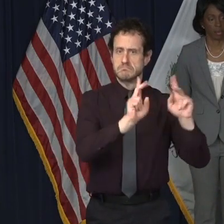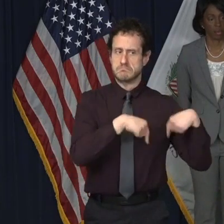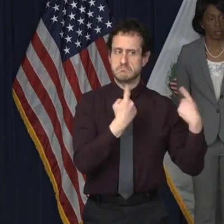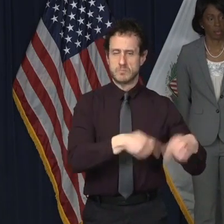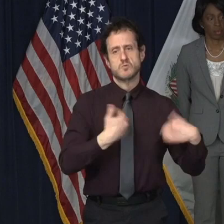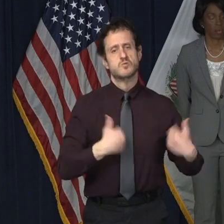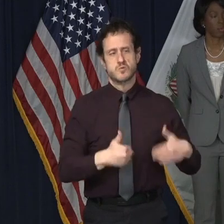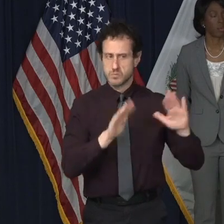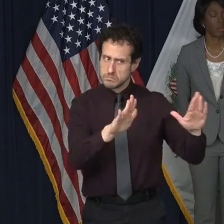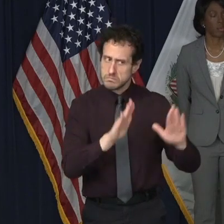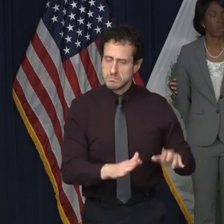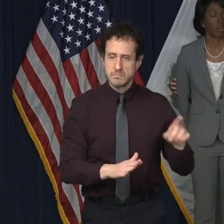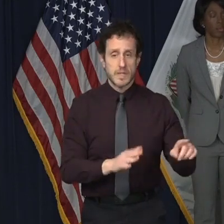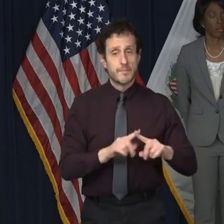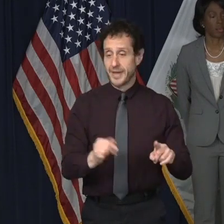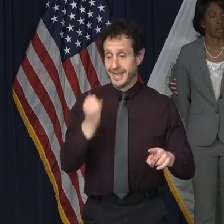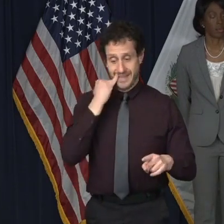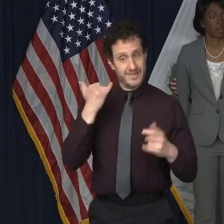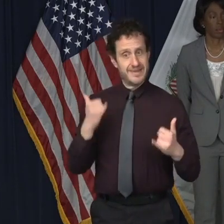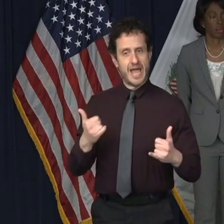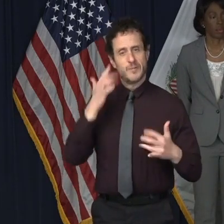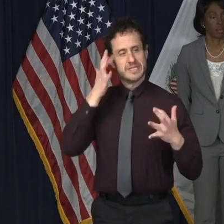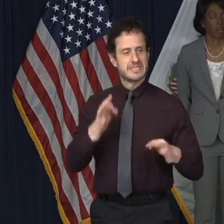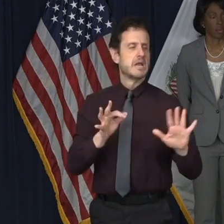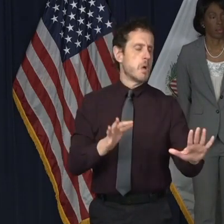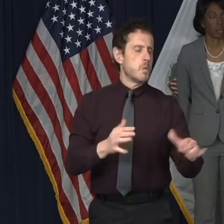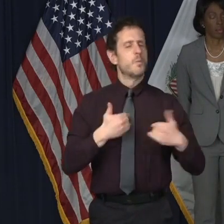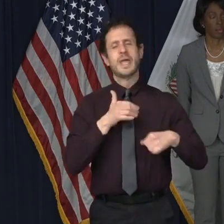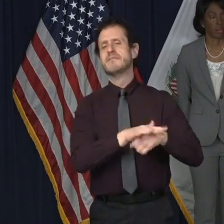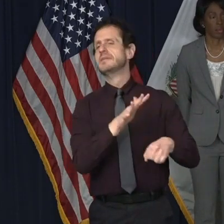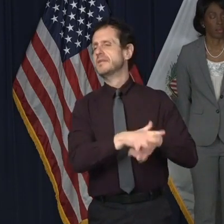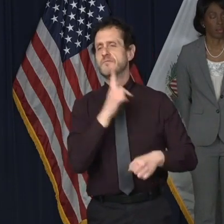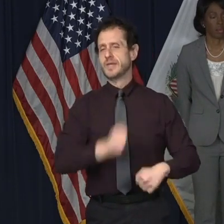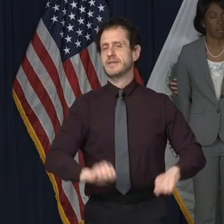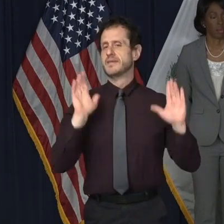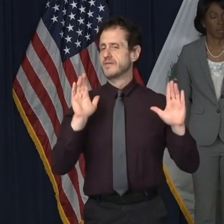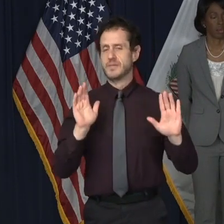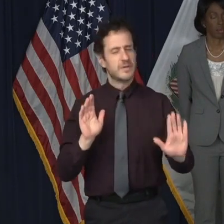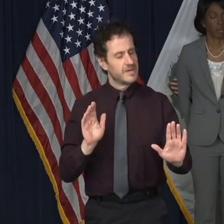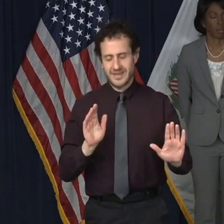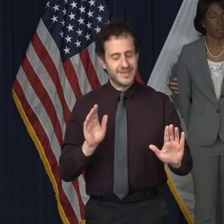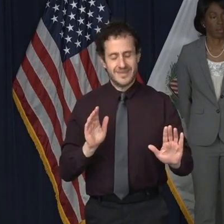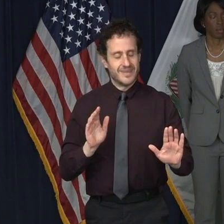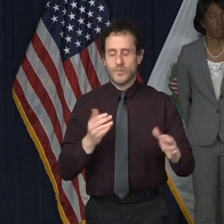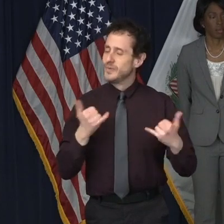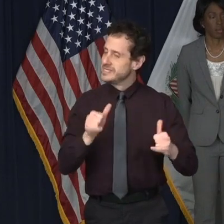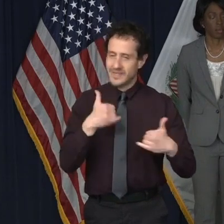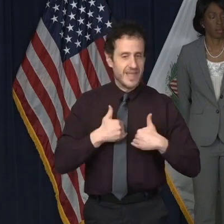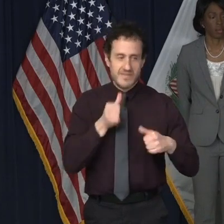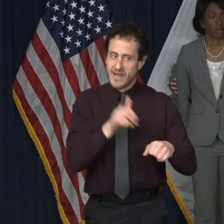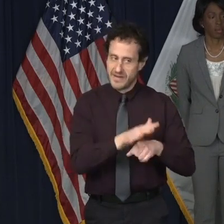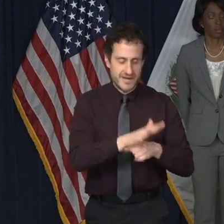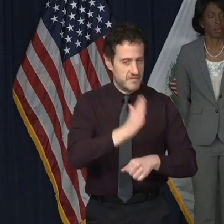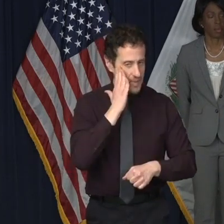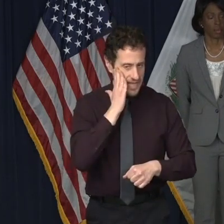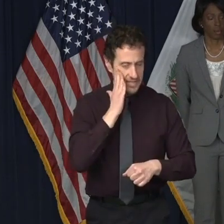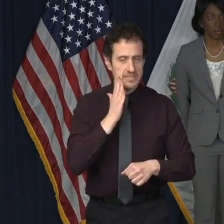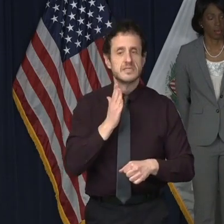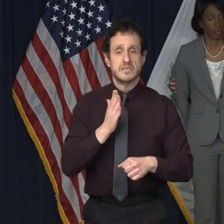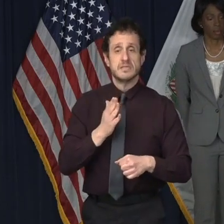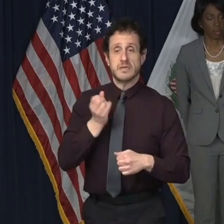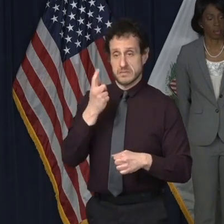have nowhere near the kind of hospital capacity that we would need. The projections are